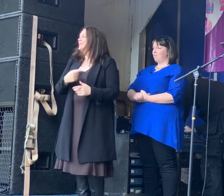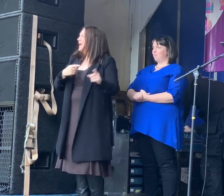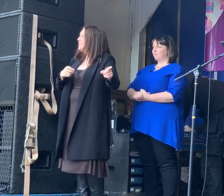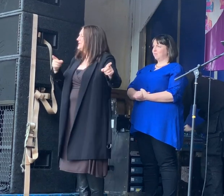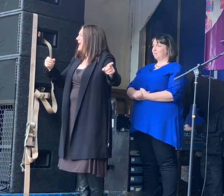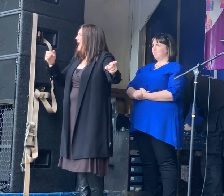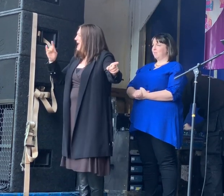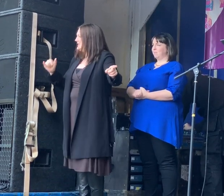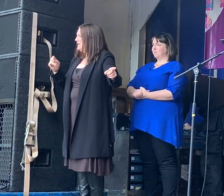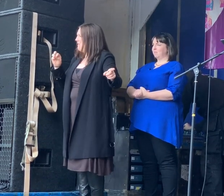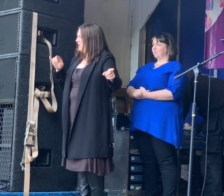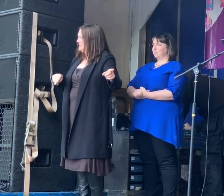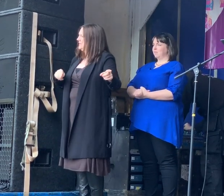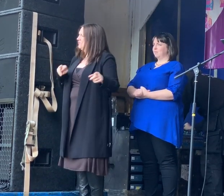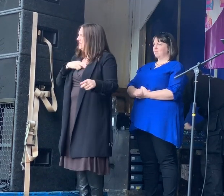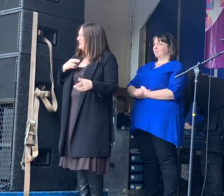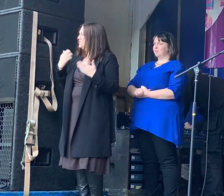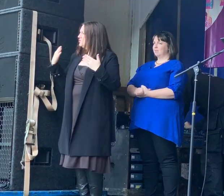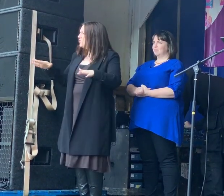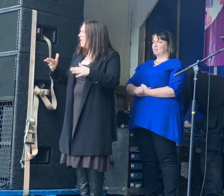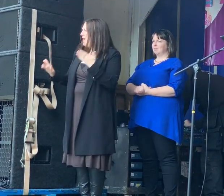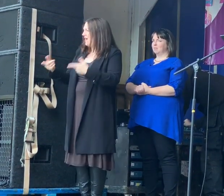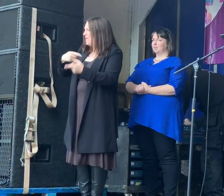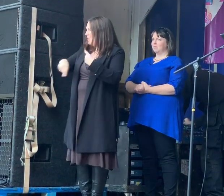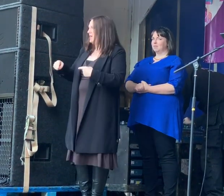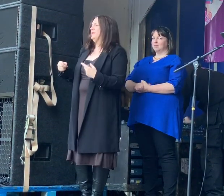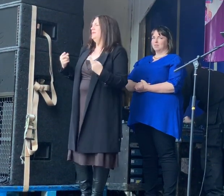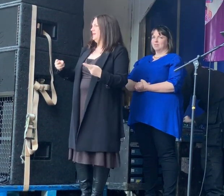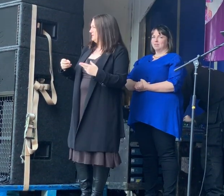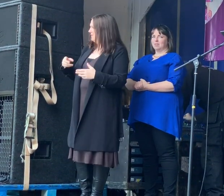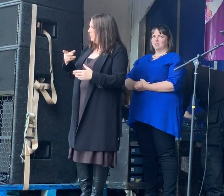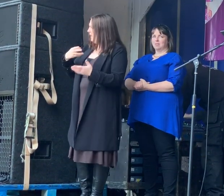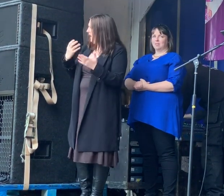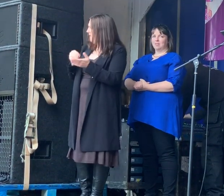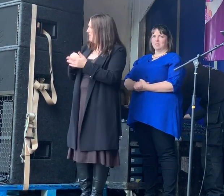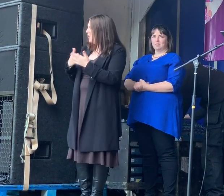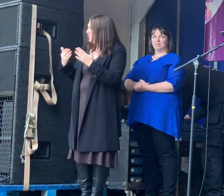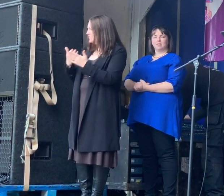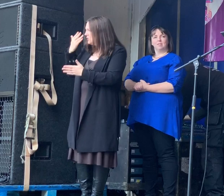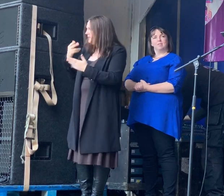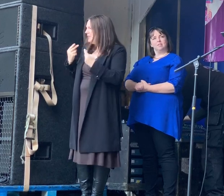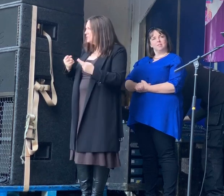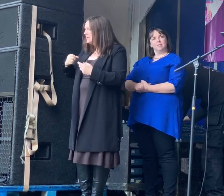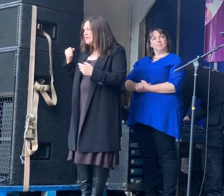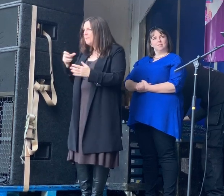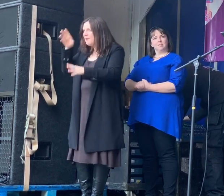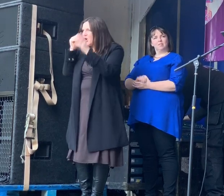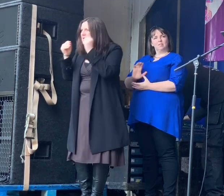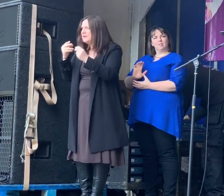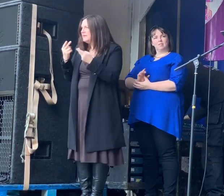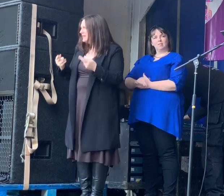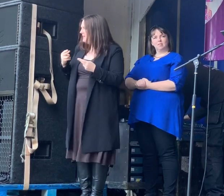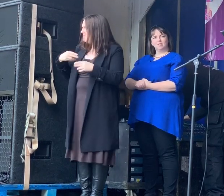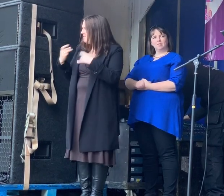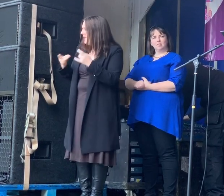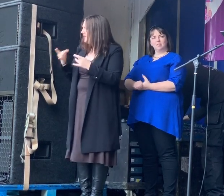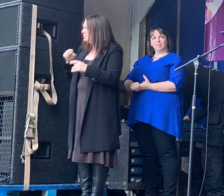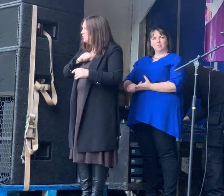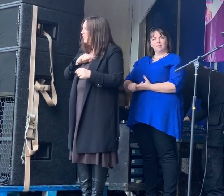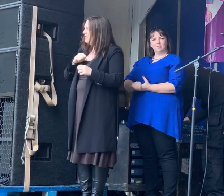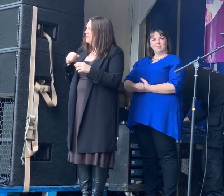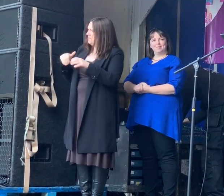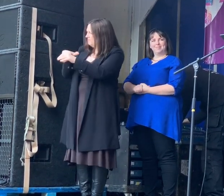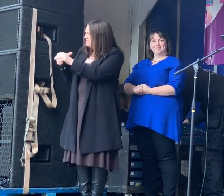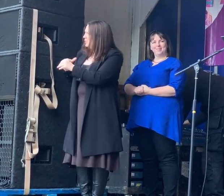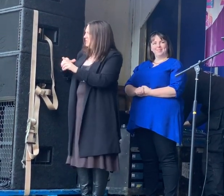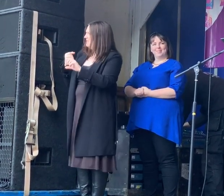And I think that's a great indication of how we all have to keep, we've loads to learn, we just keep listening, keep learning, keep making the campaign as inclusive as possible,